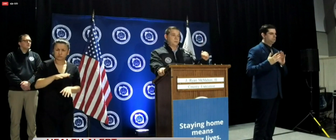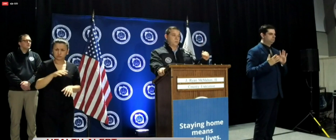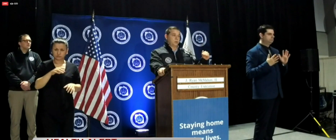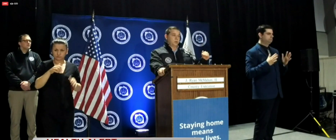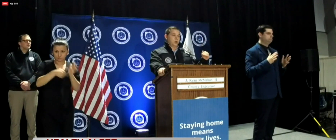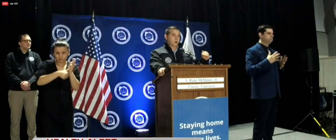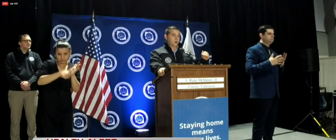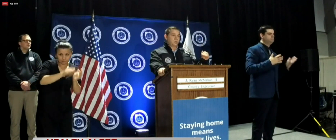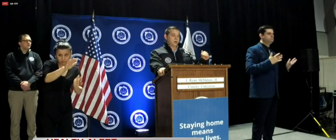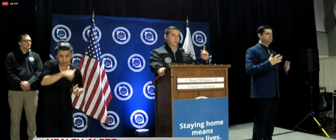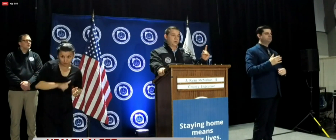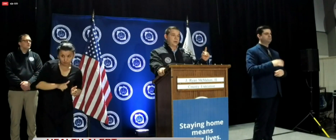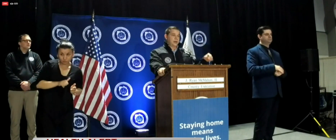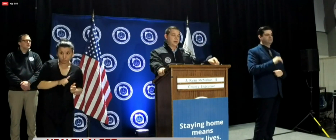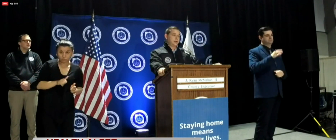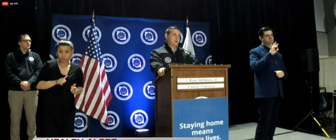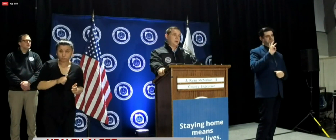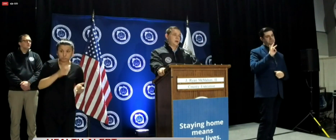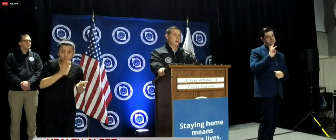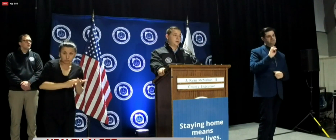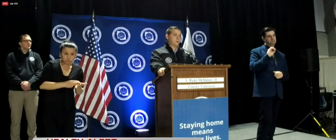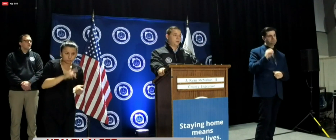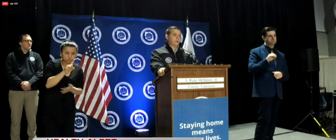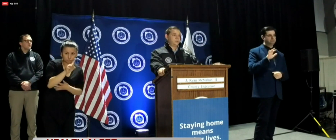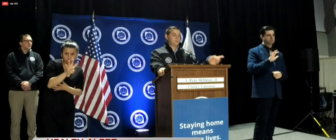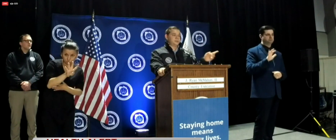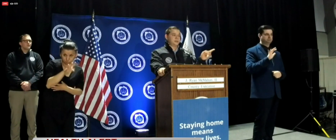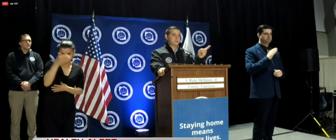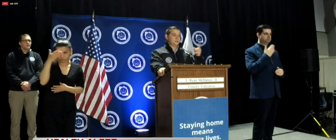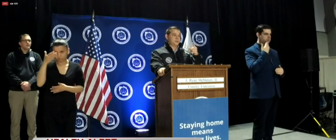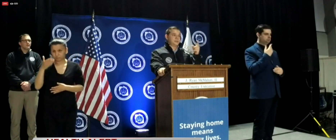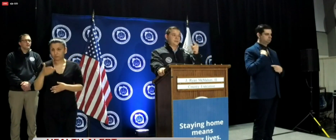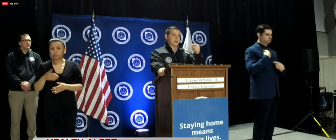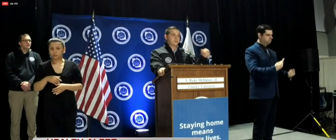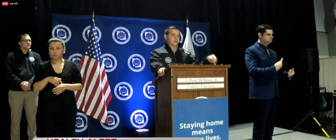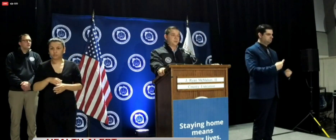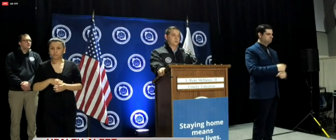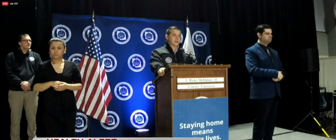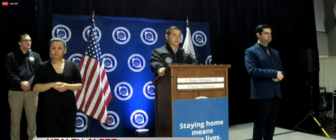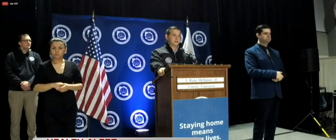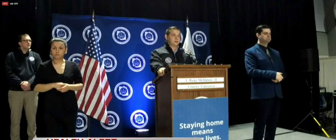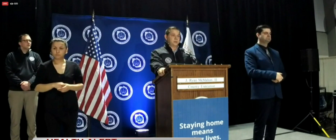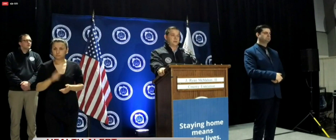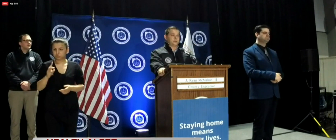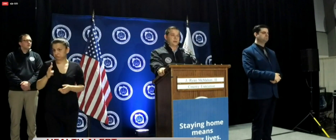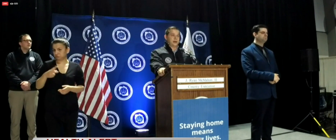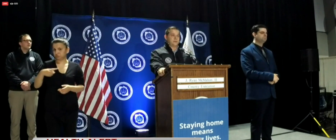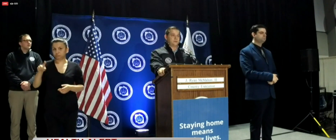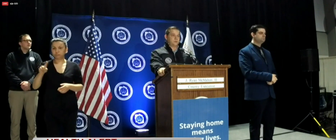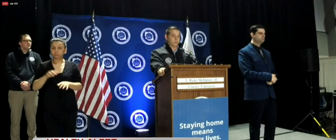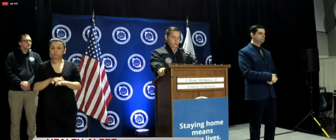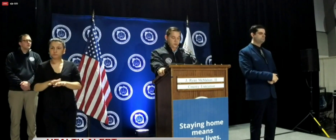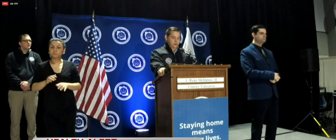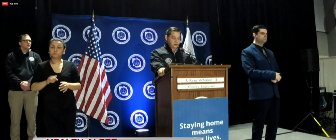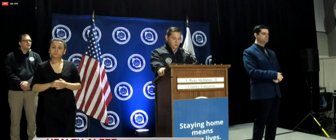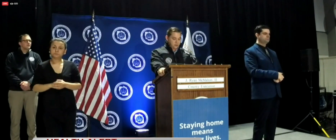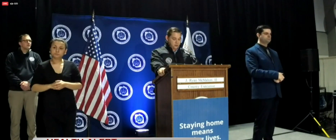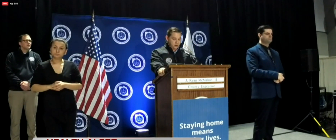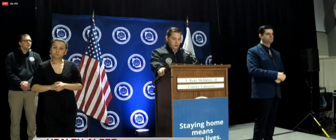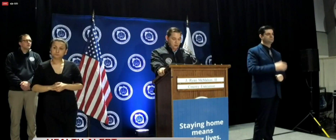went below in one day what we had been seeing between 7.5% and 8%. I think they're about 3.5% to